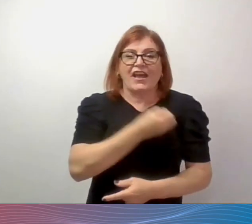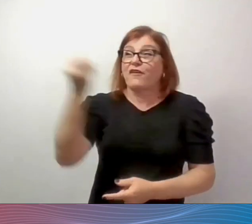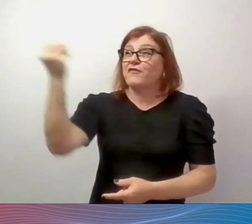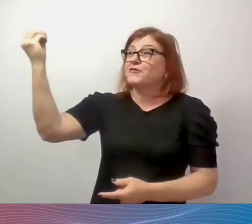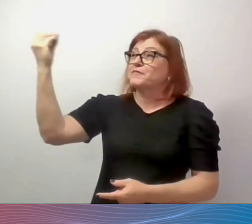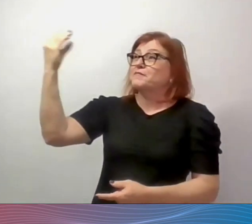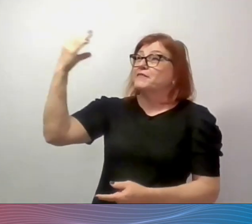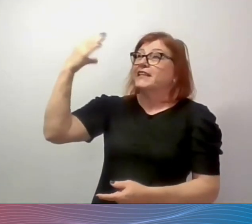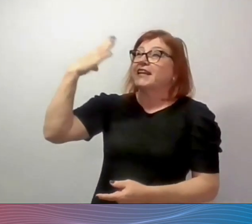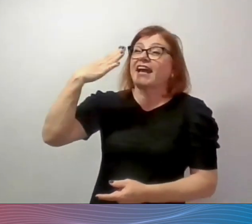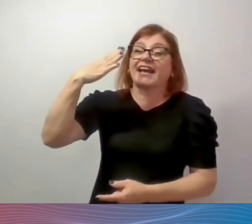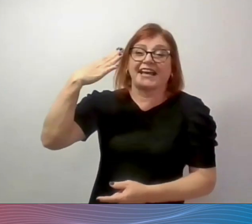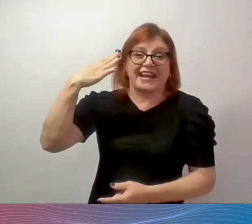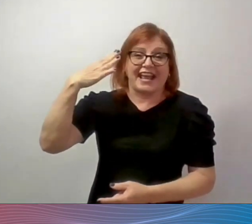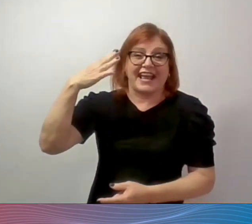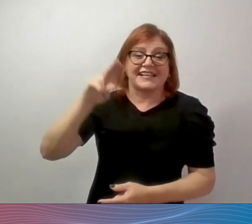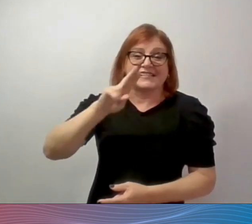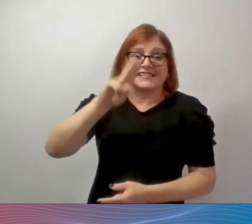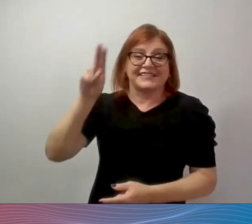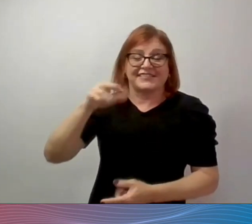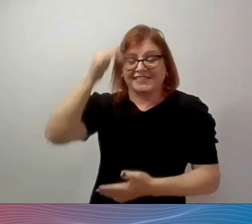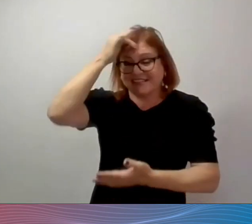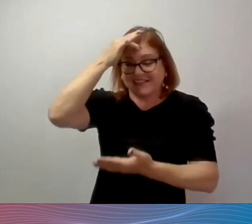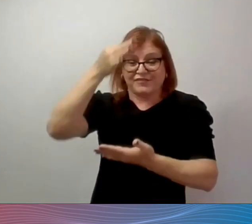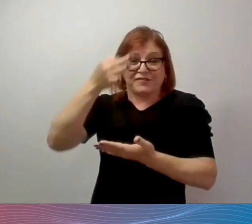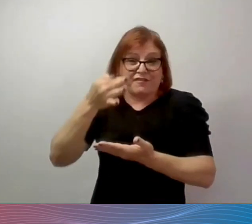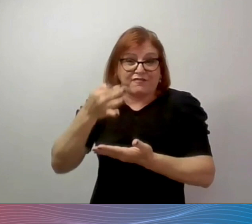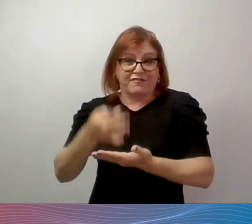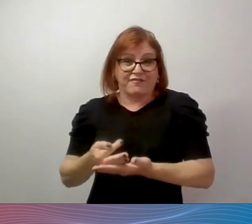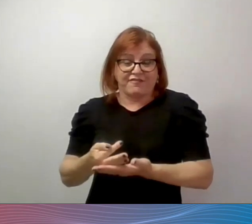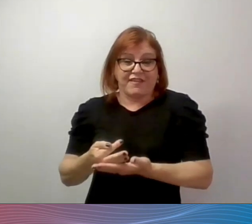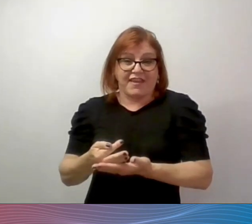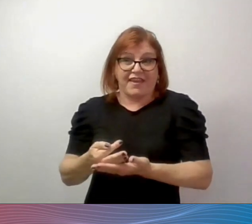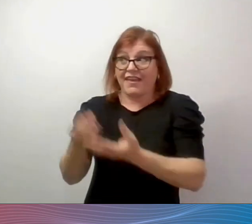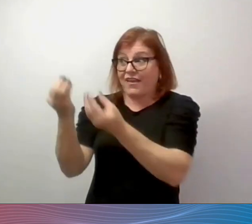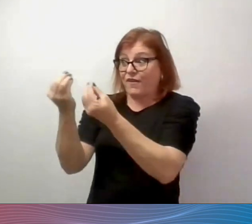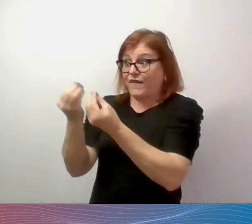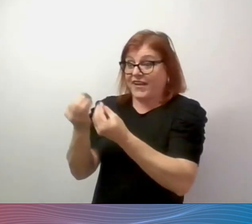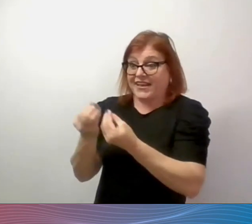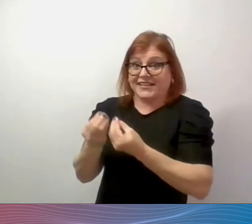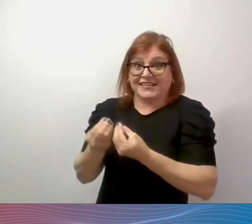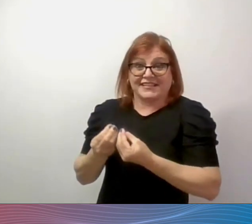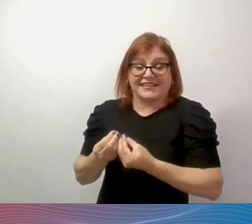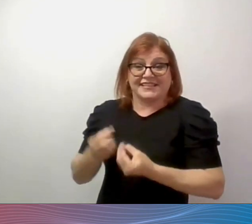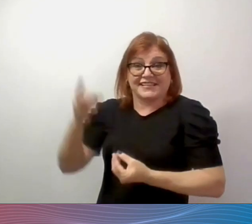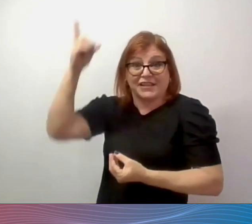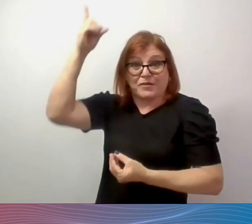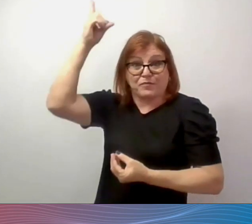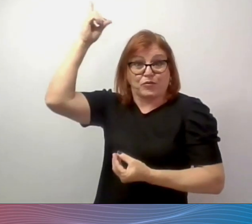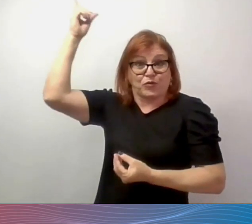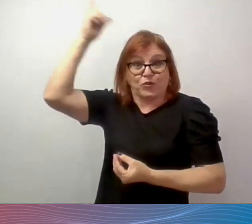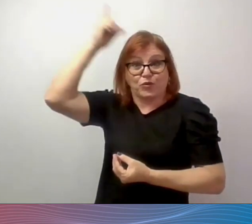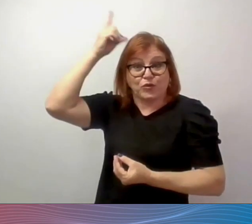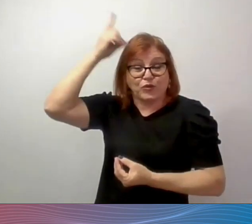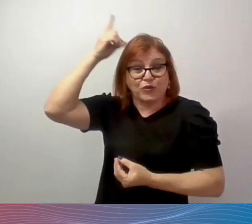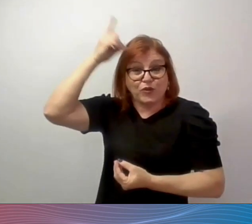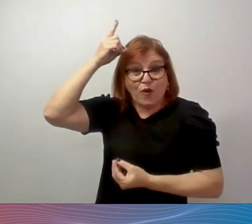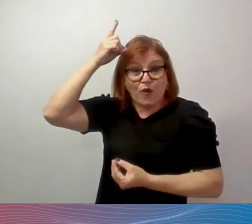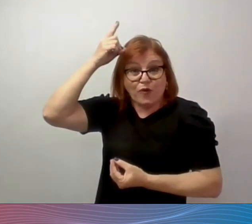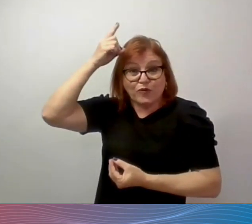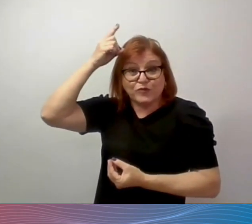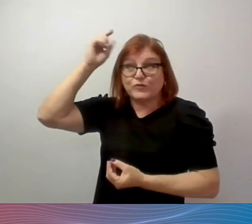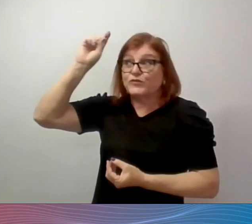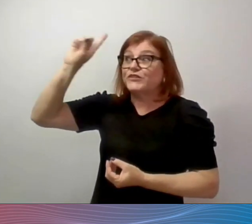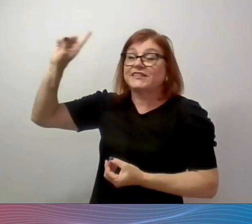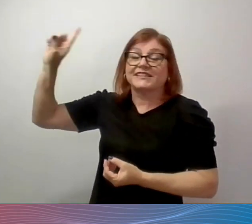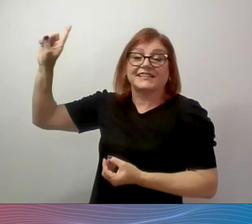vem de vós, é dom de Deus. And that not of yourselves, it is the gift of God. Presta atenção, aqui diz não de obras,